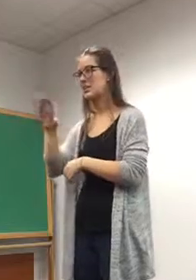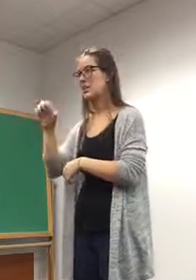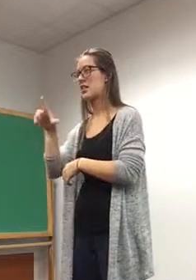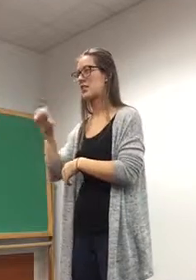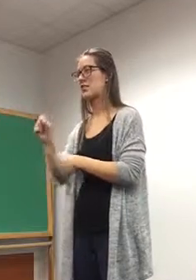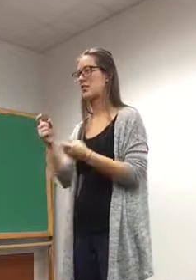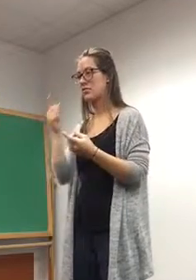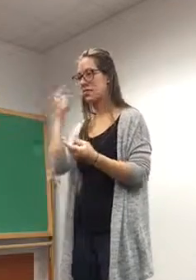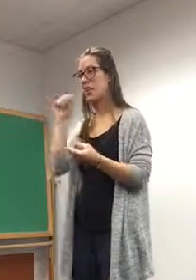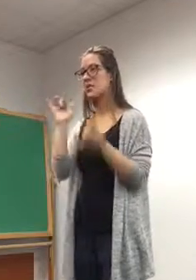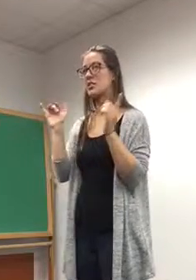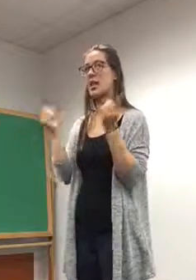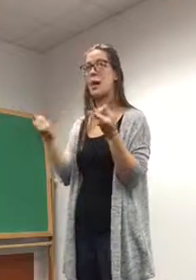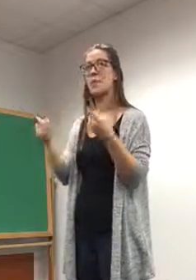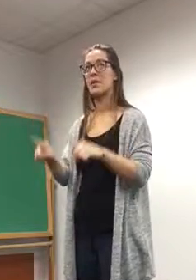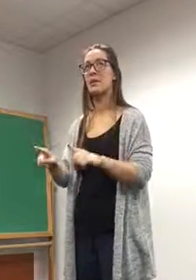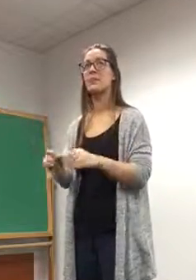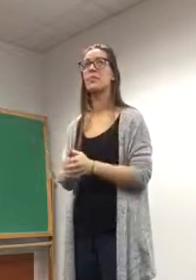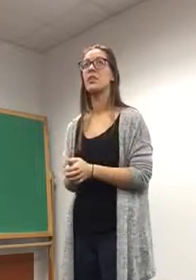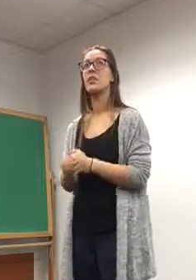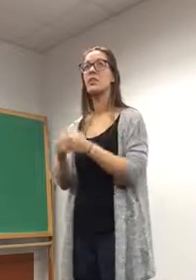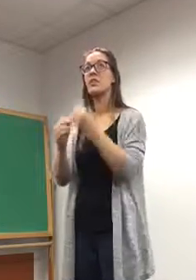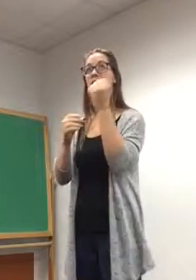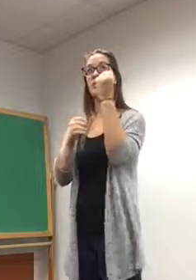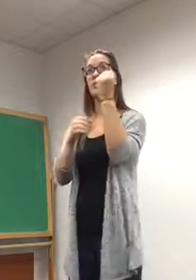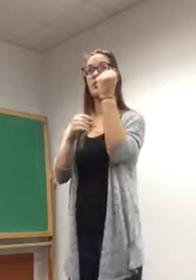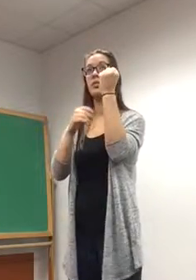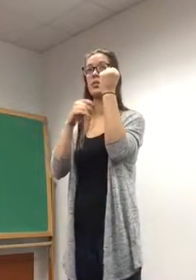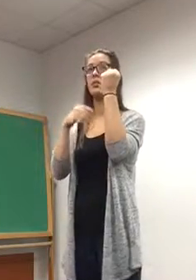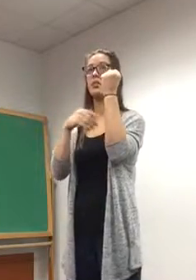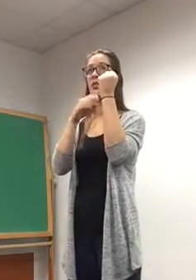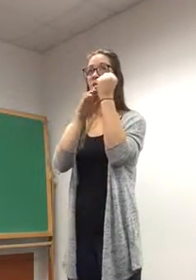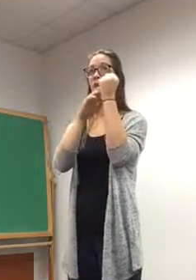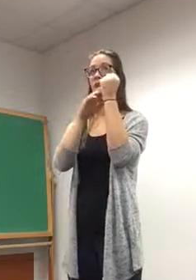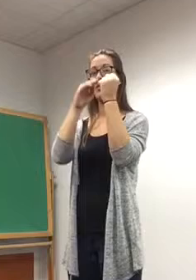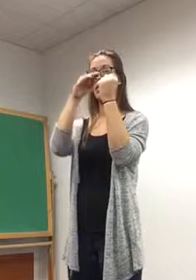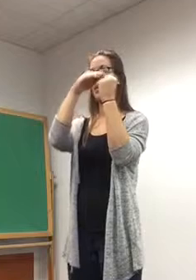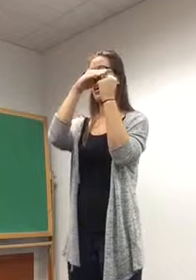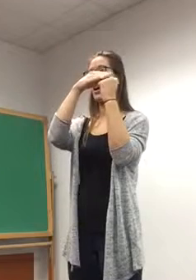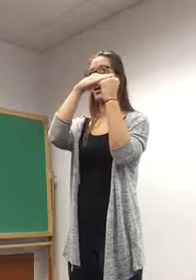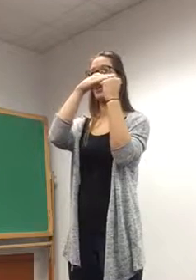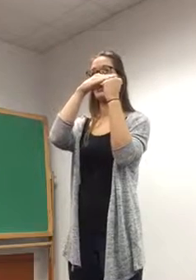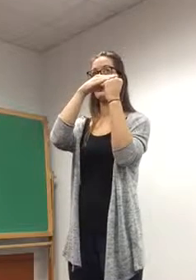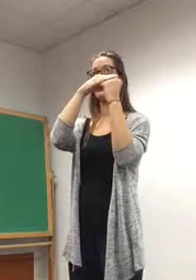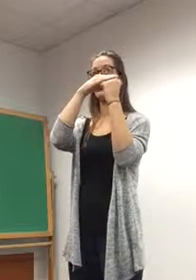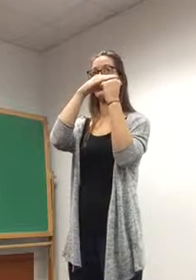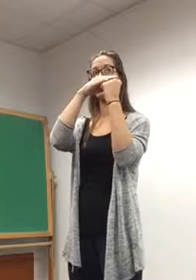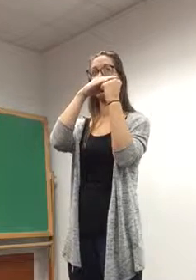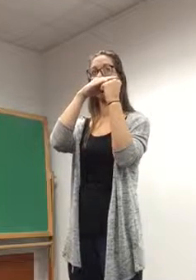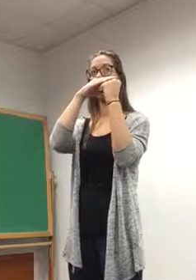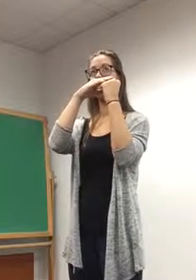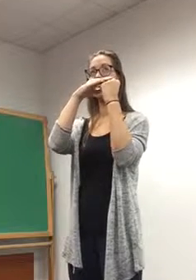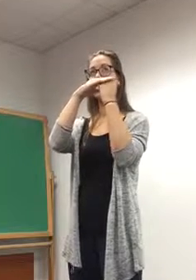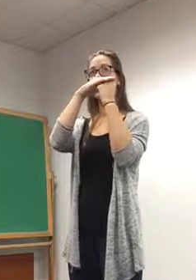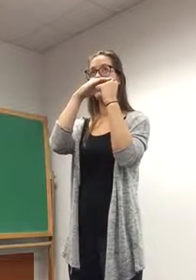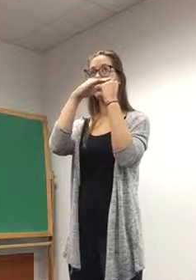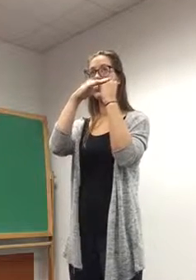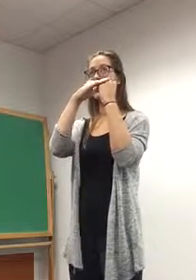a little bit further here. Let's start at the very top here. There's the end of the bone right here, the very cap of the bone. You know, where all the